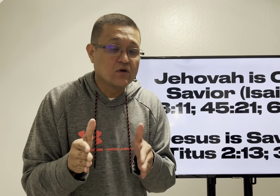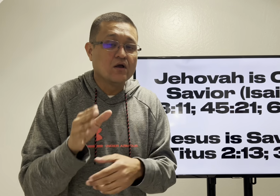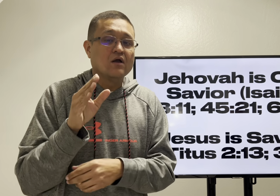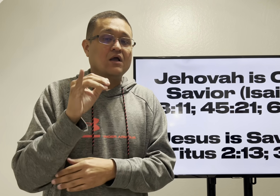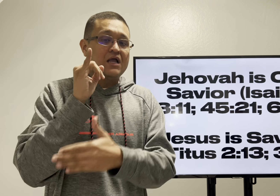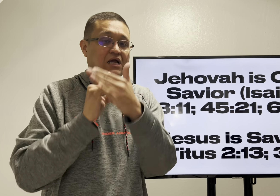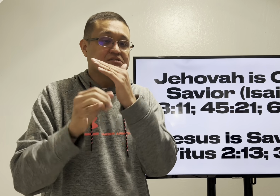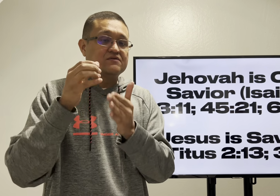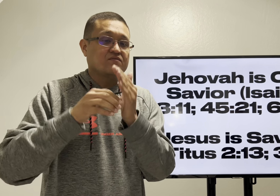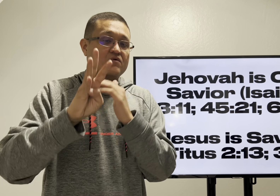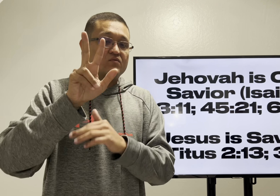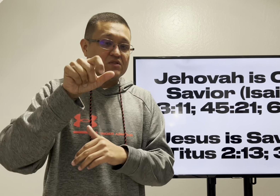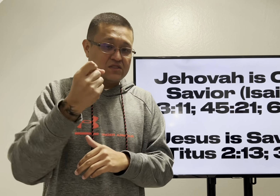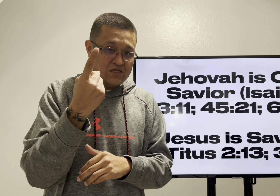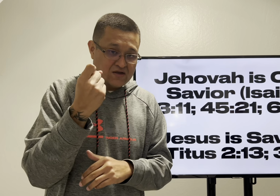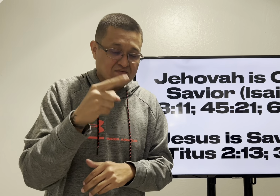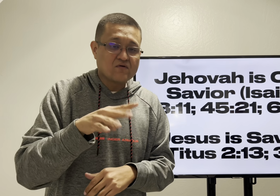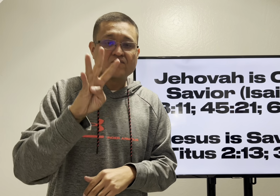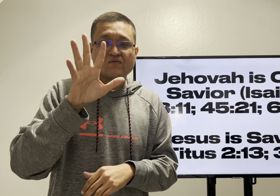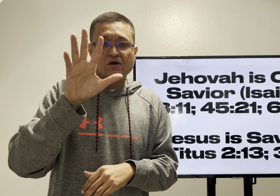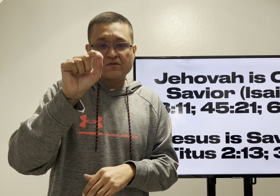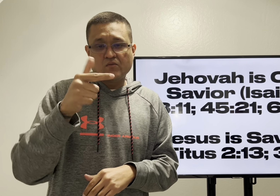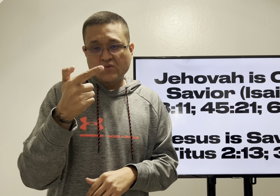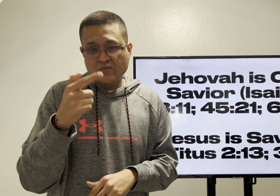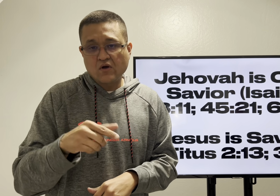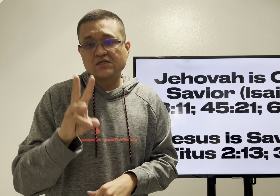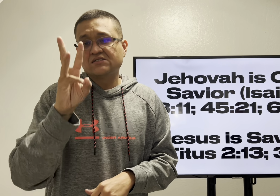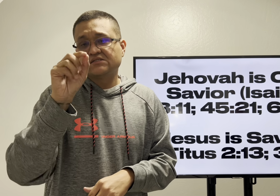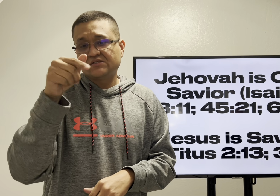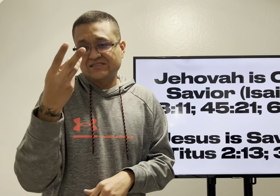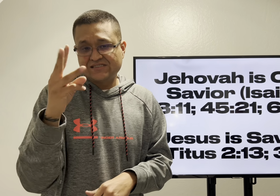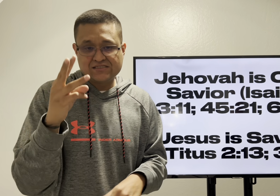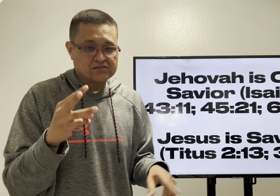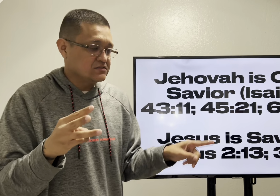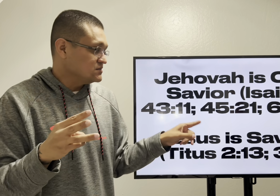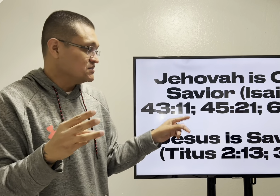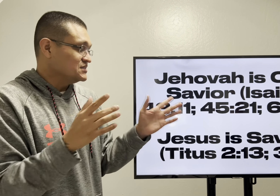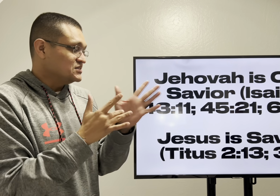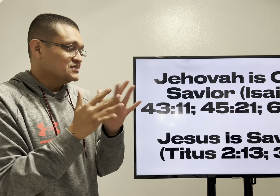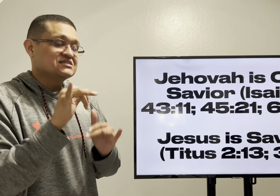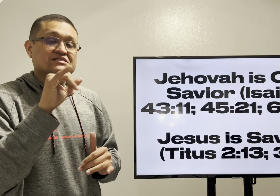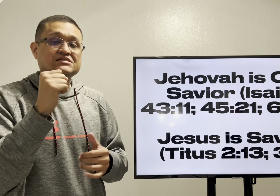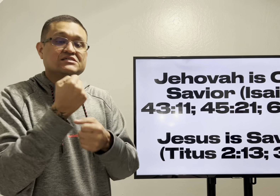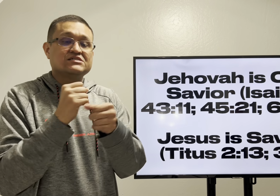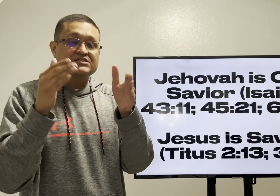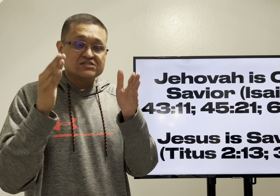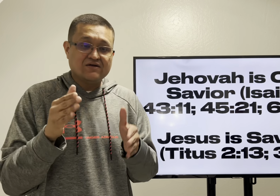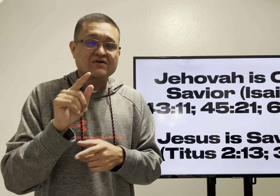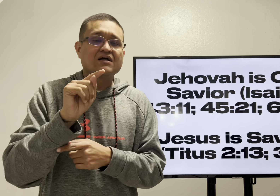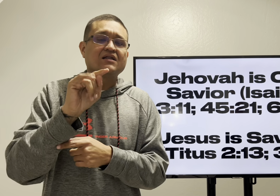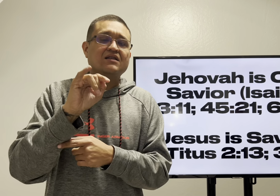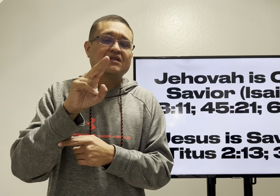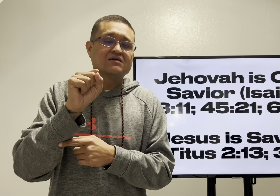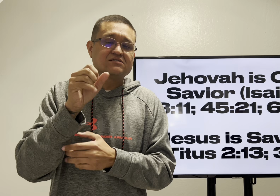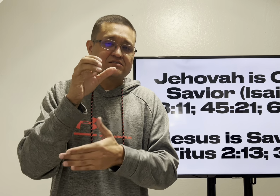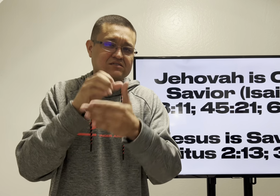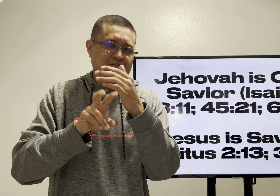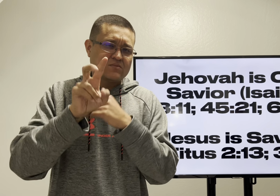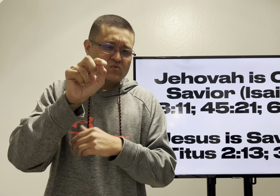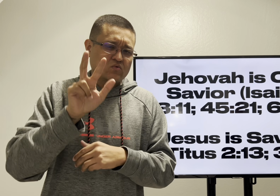Jehovah is only Savior. Isaiah 43 and 11, 45, 21, and 60 and 16. Jesus